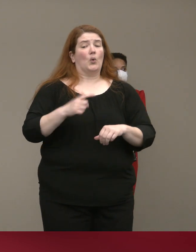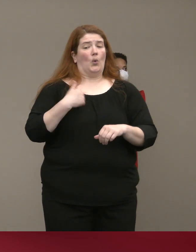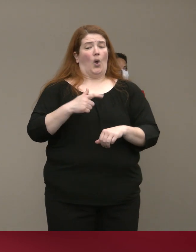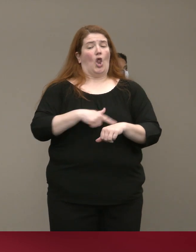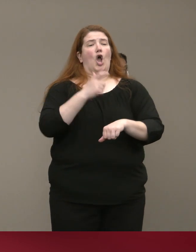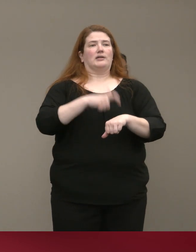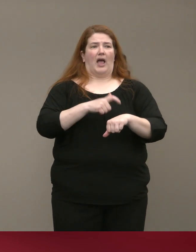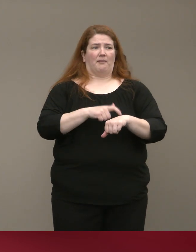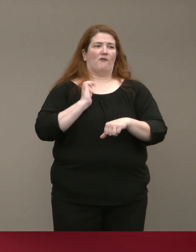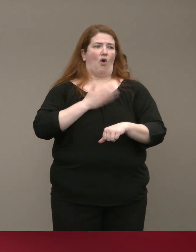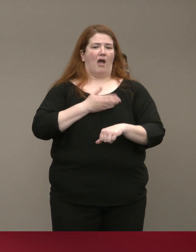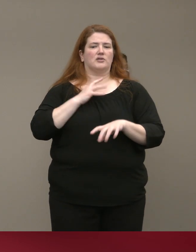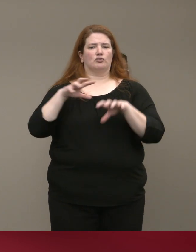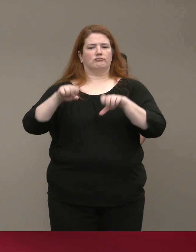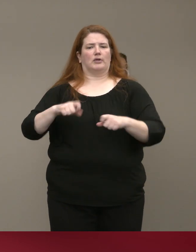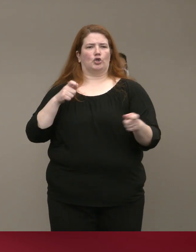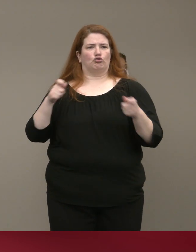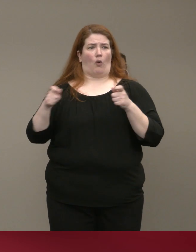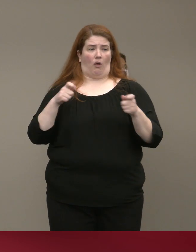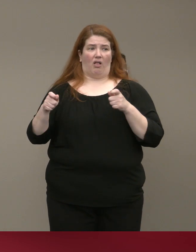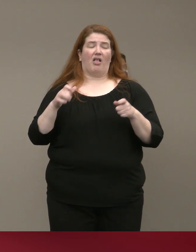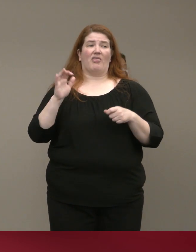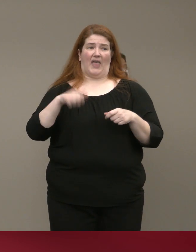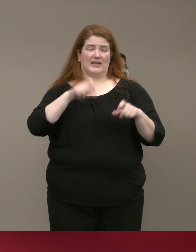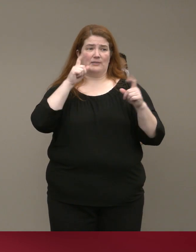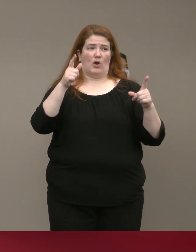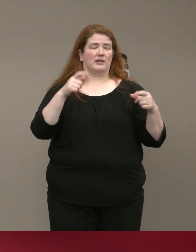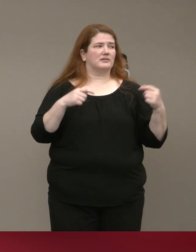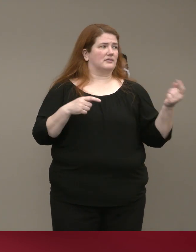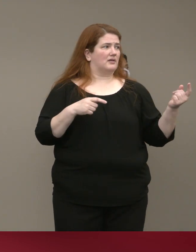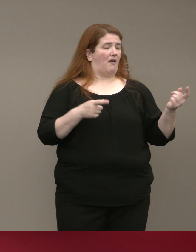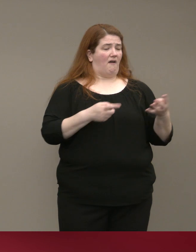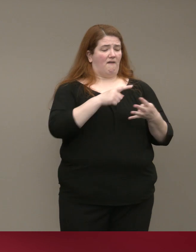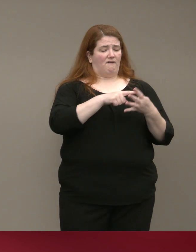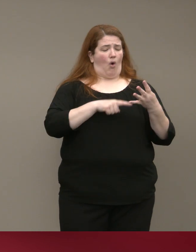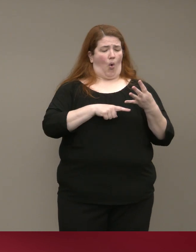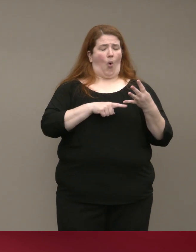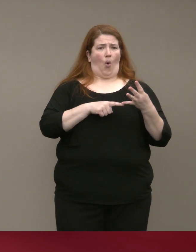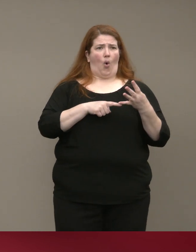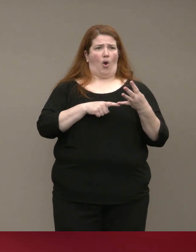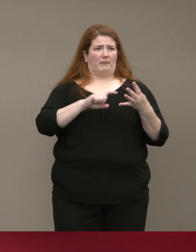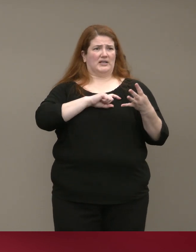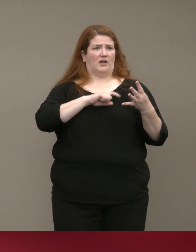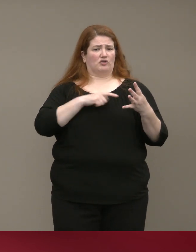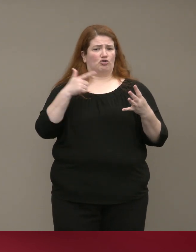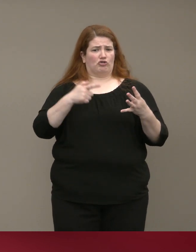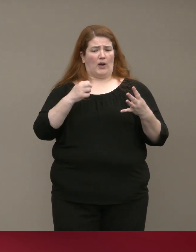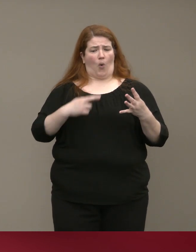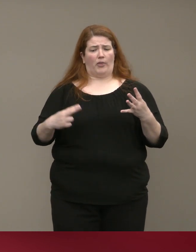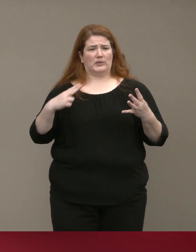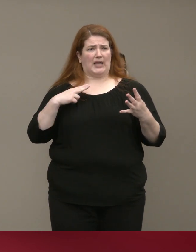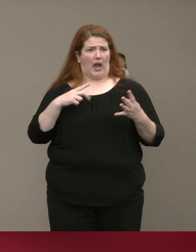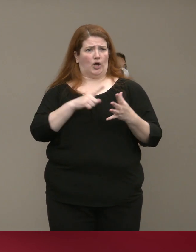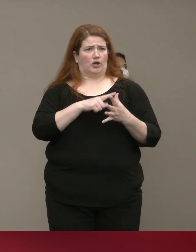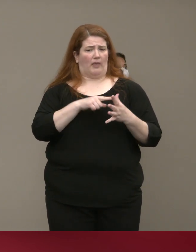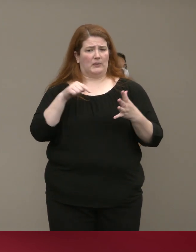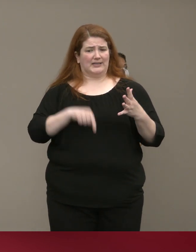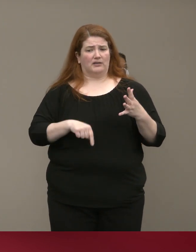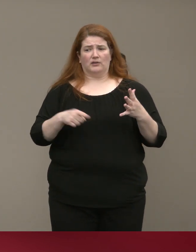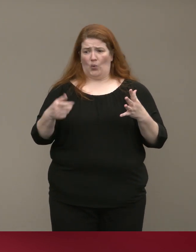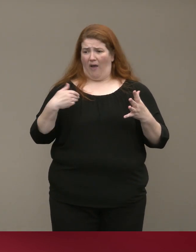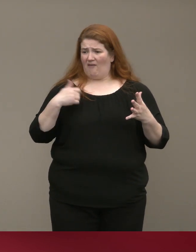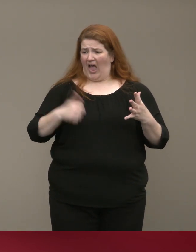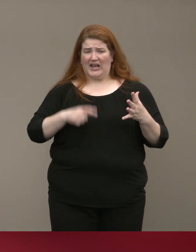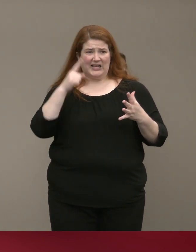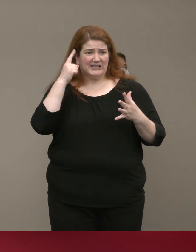And Chief, I know there are no arrests currently for the 4 officers that were shot or the retired officer that was killed, but do you have suspects at this